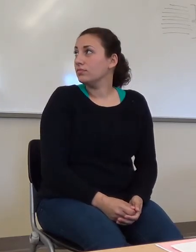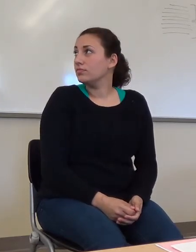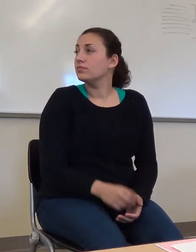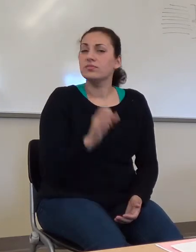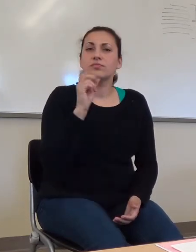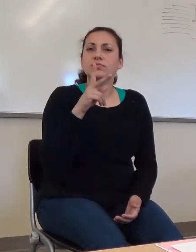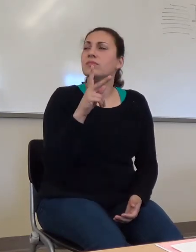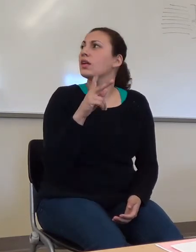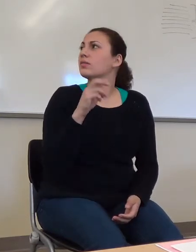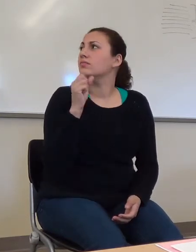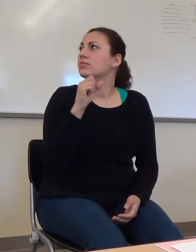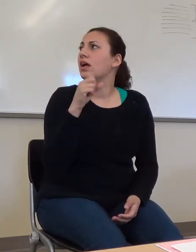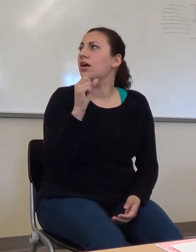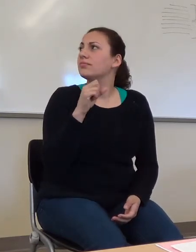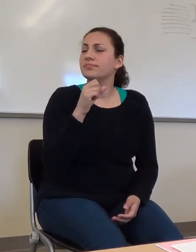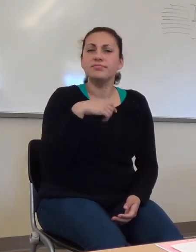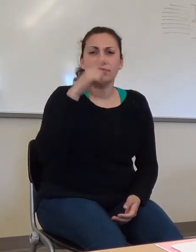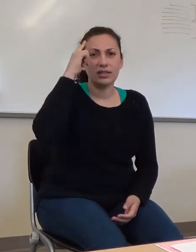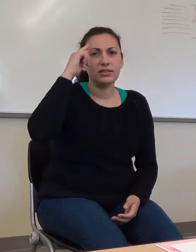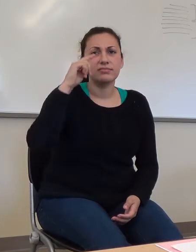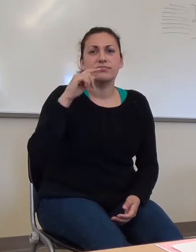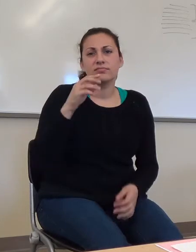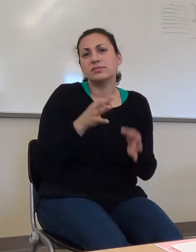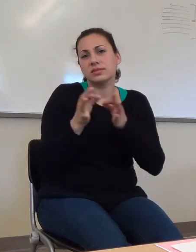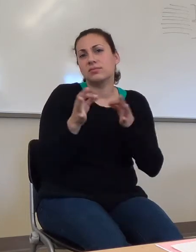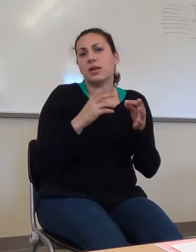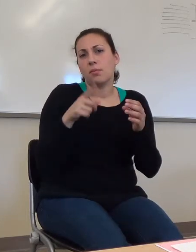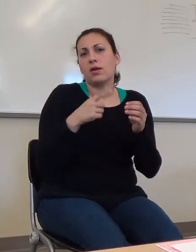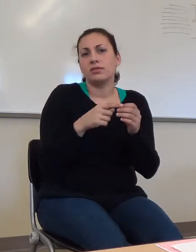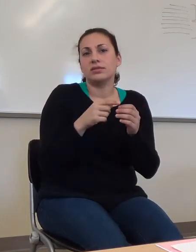I think this is it.